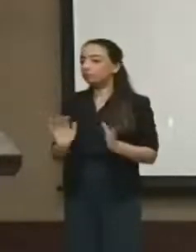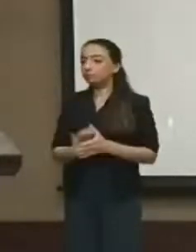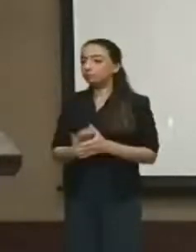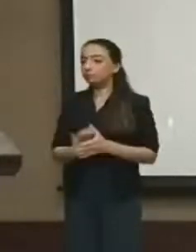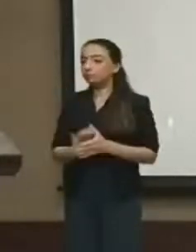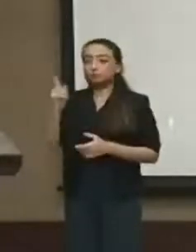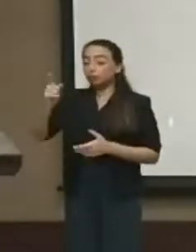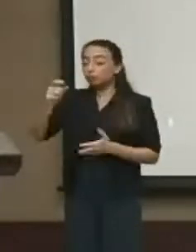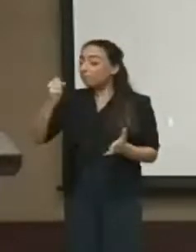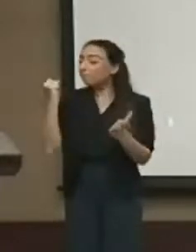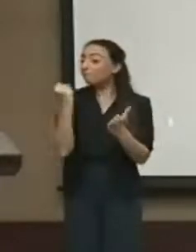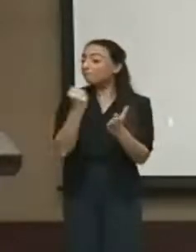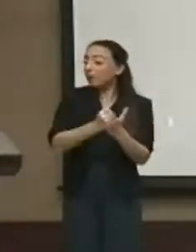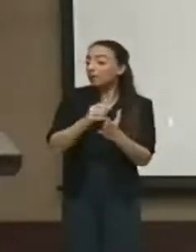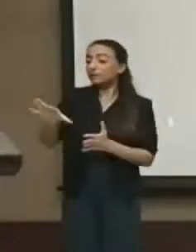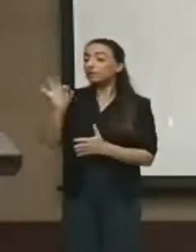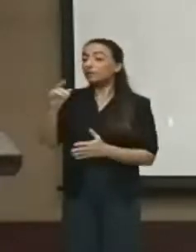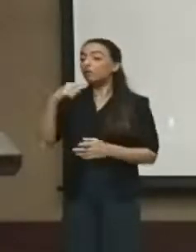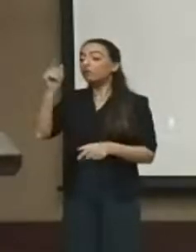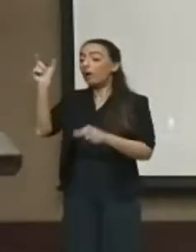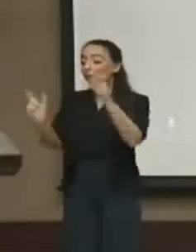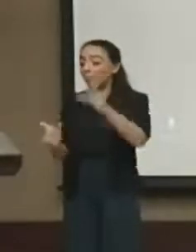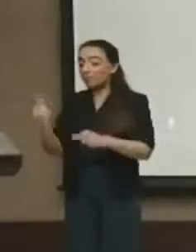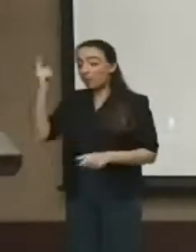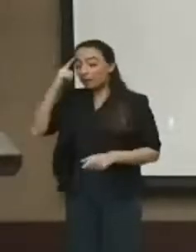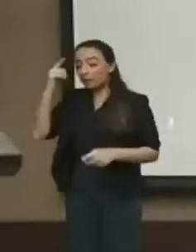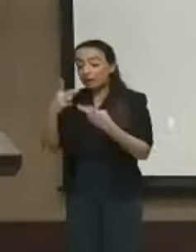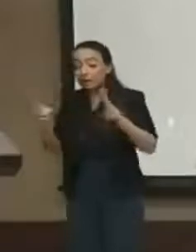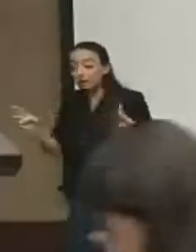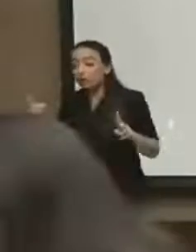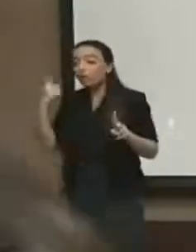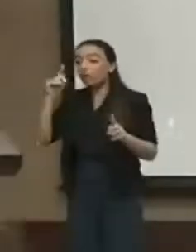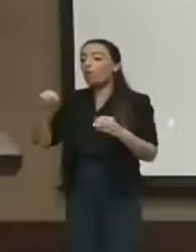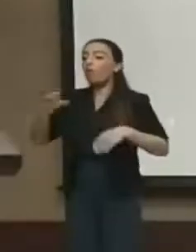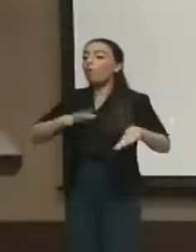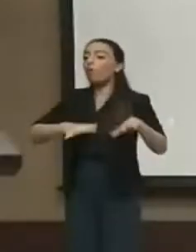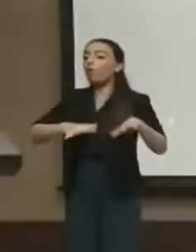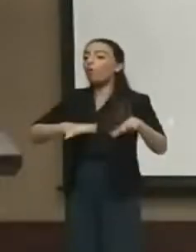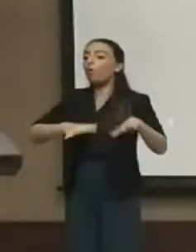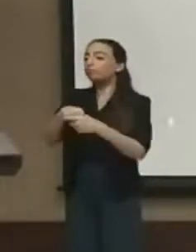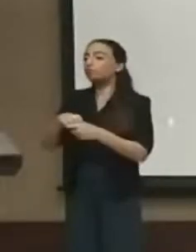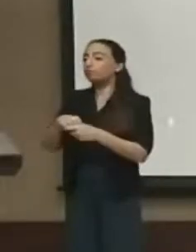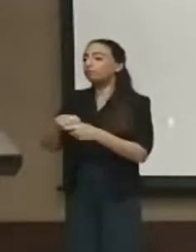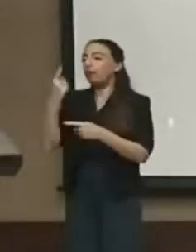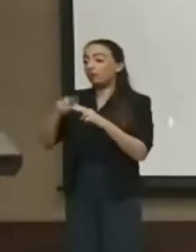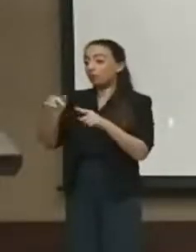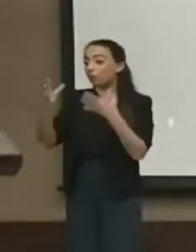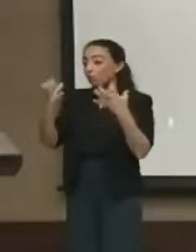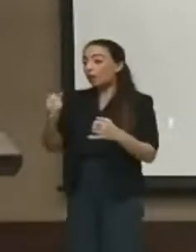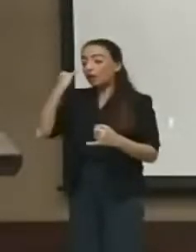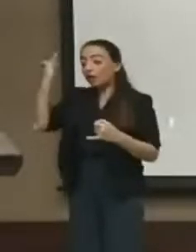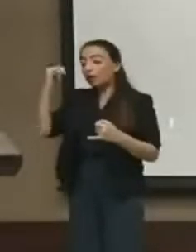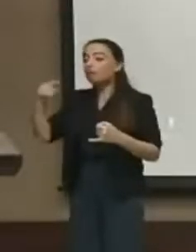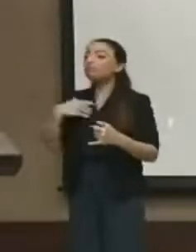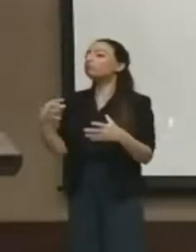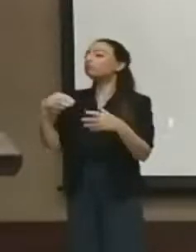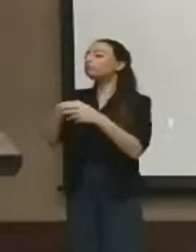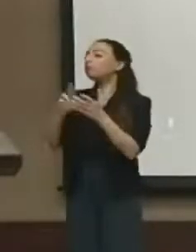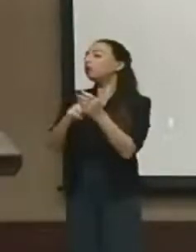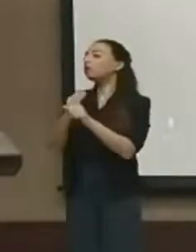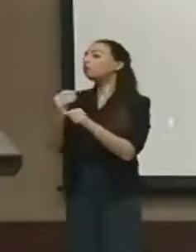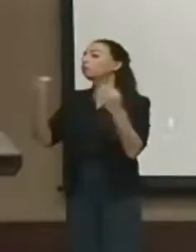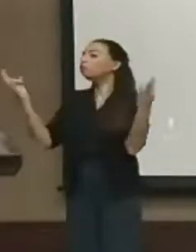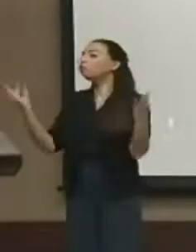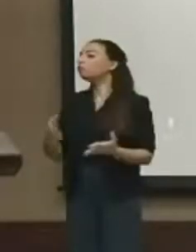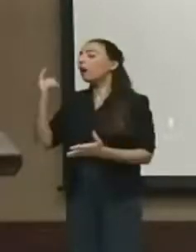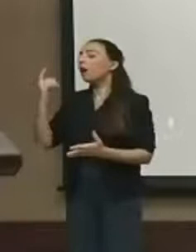You have to bring people who think differently into the organization if you want to be an innovative company. We were not trying to say